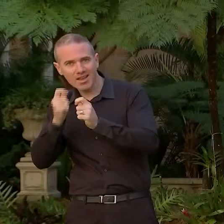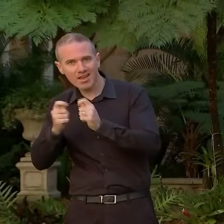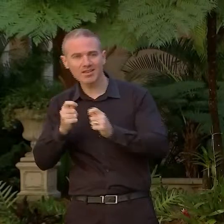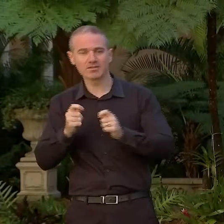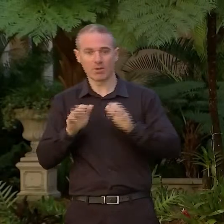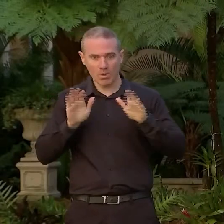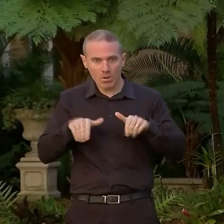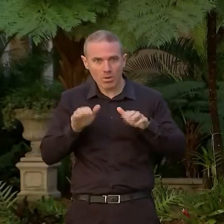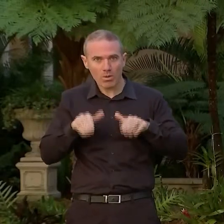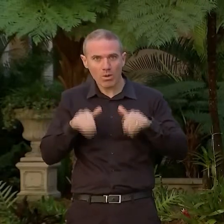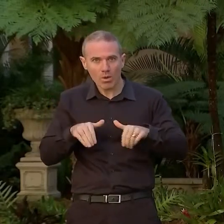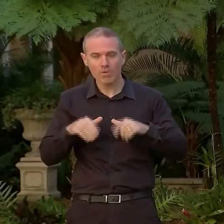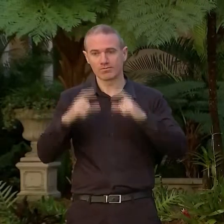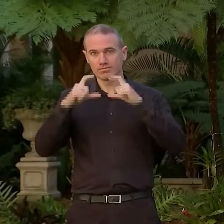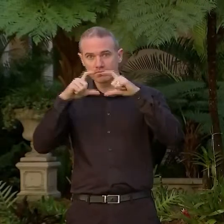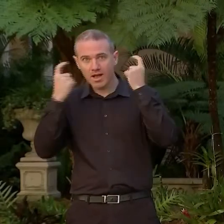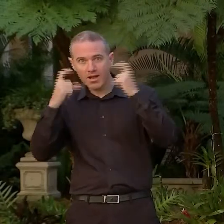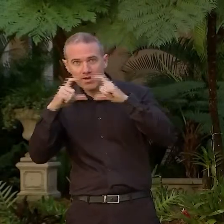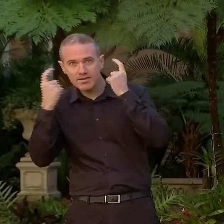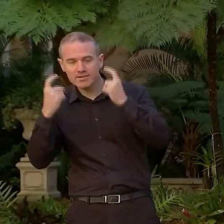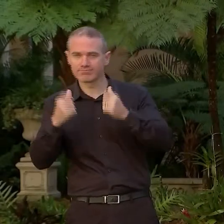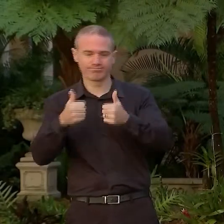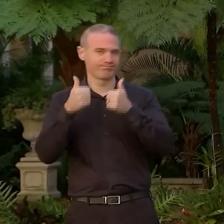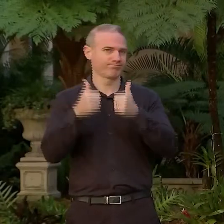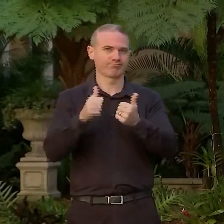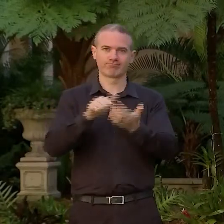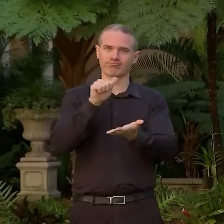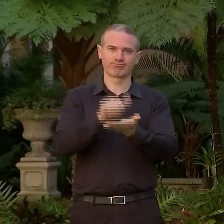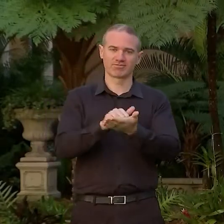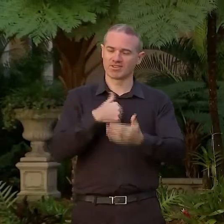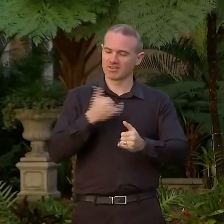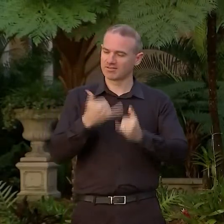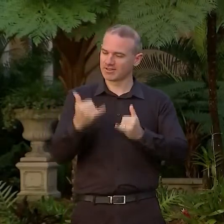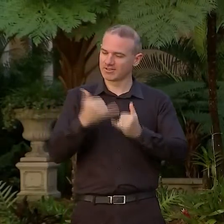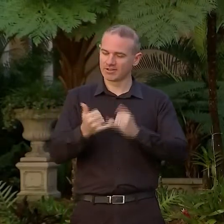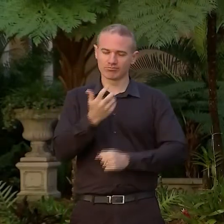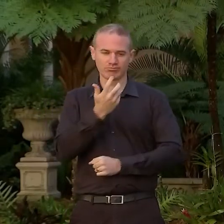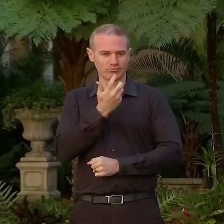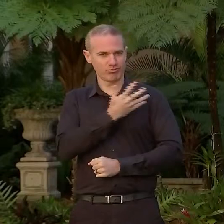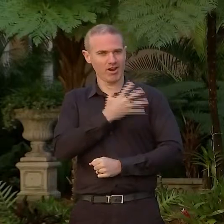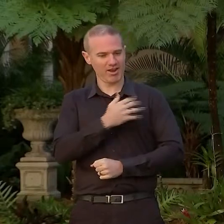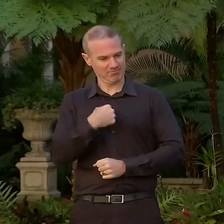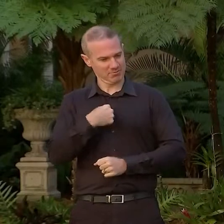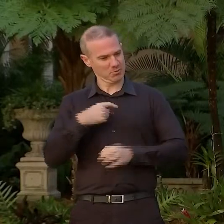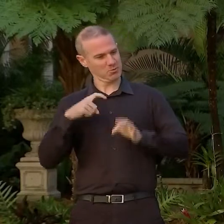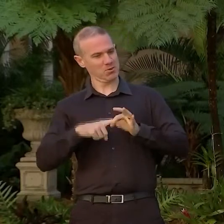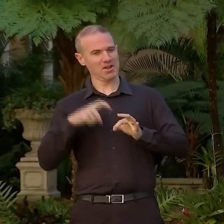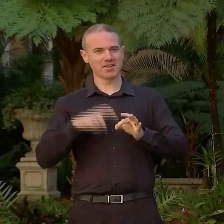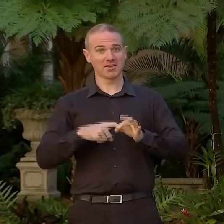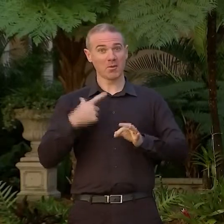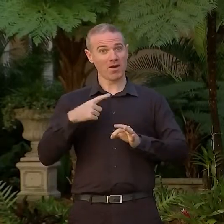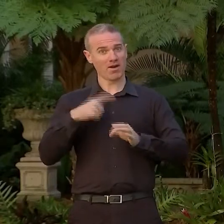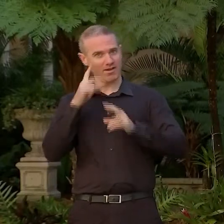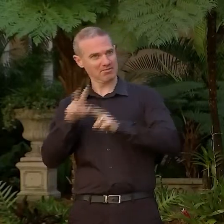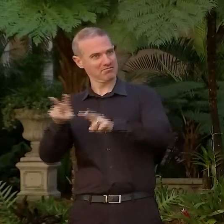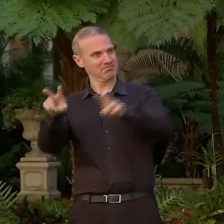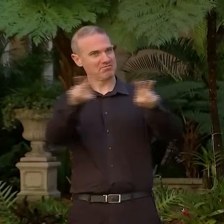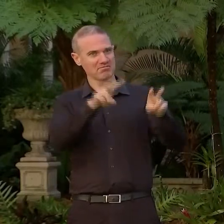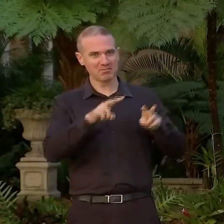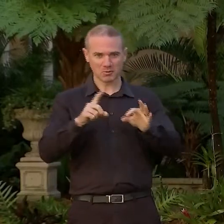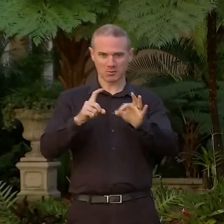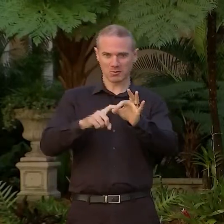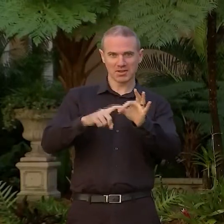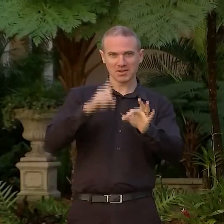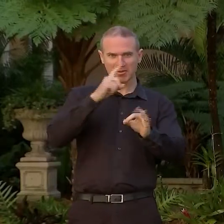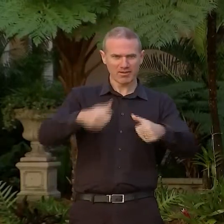your masks, you are doing the right thing. I've never been more proud to be a Queenslander than I am when I see these